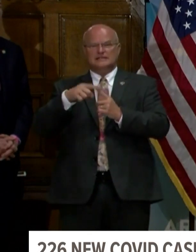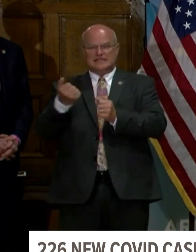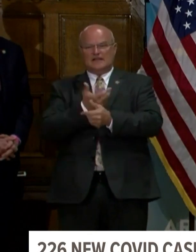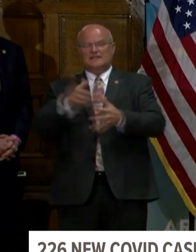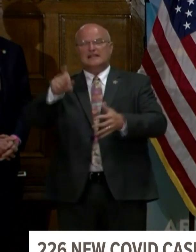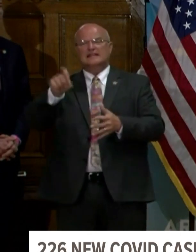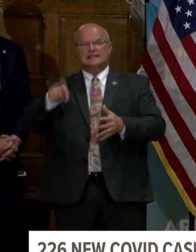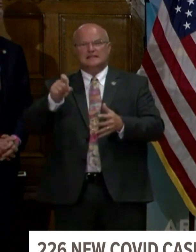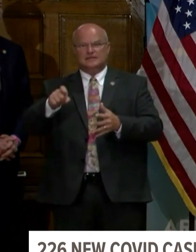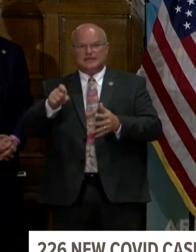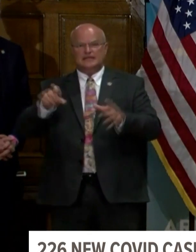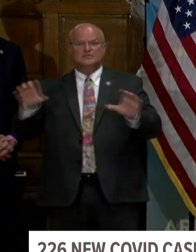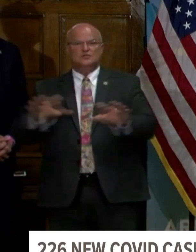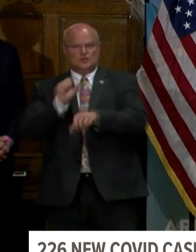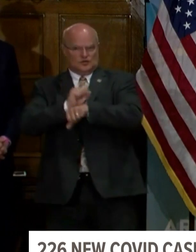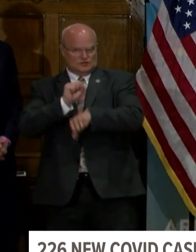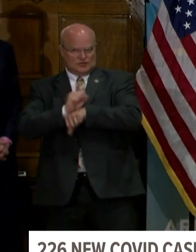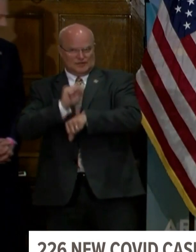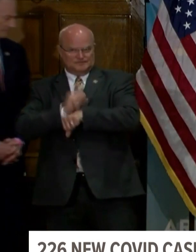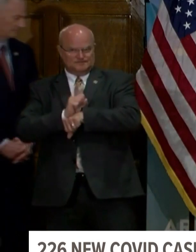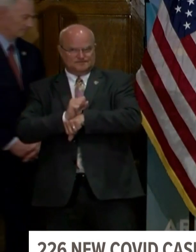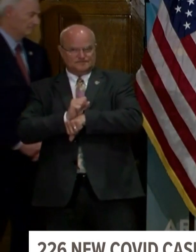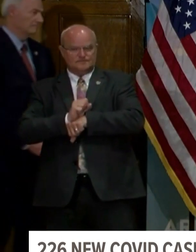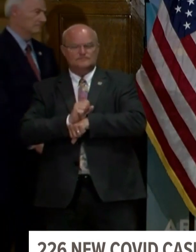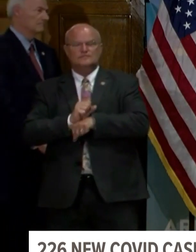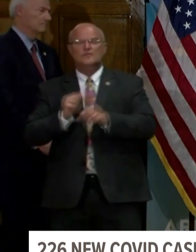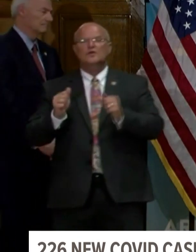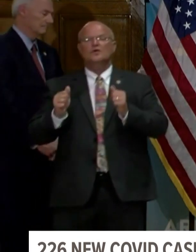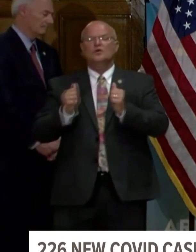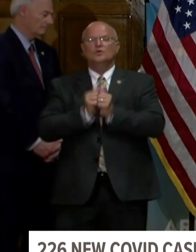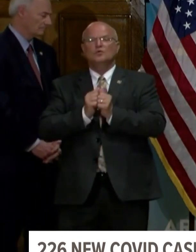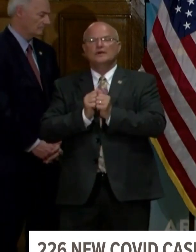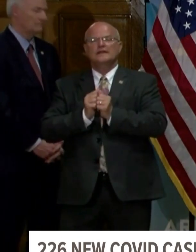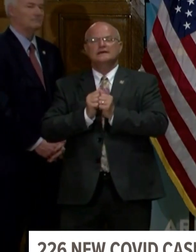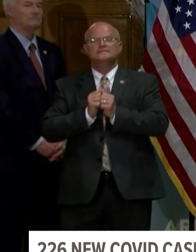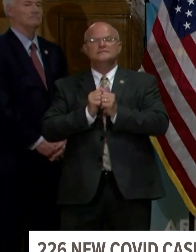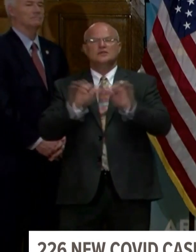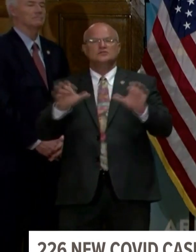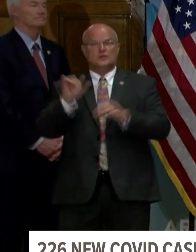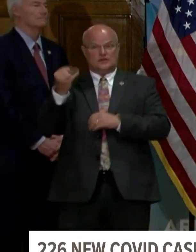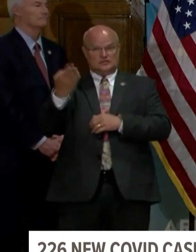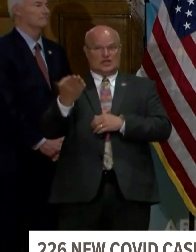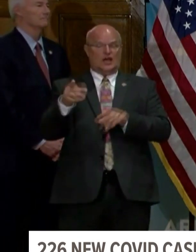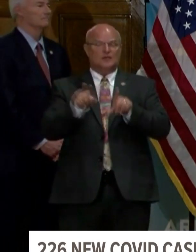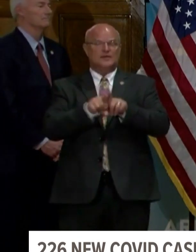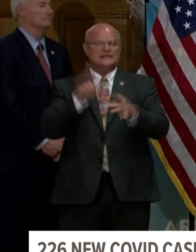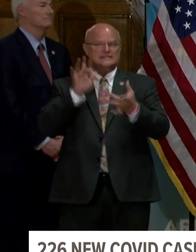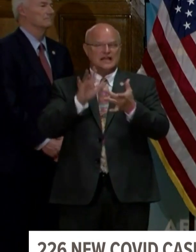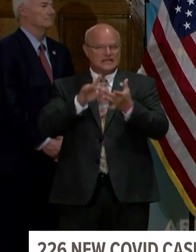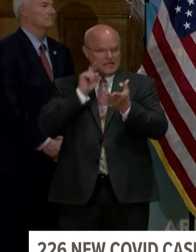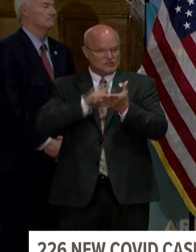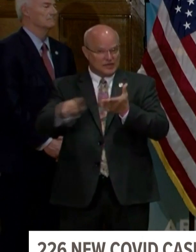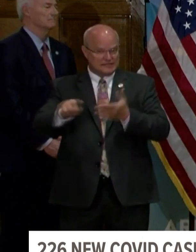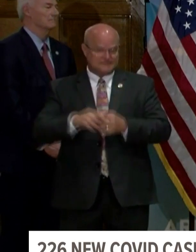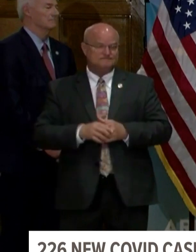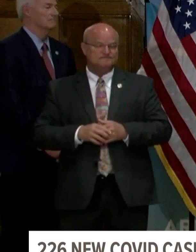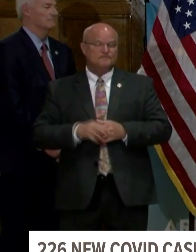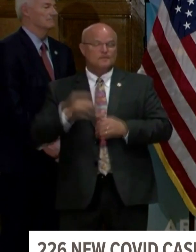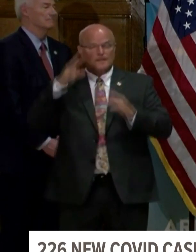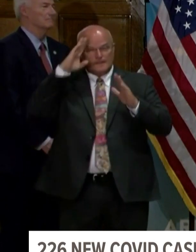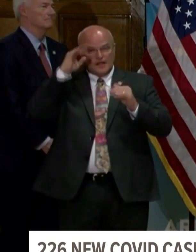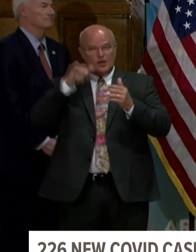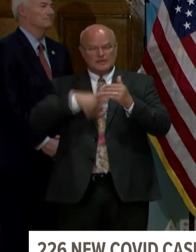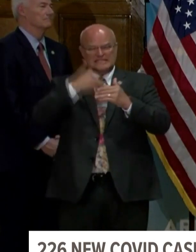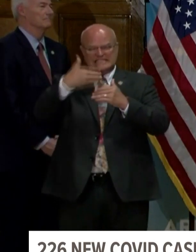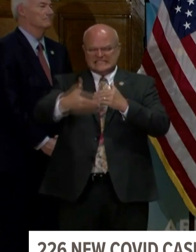everything they need to be effective in doing their job of contact tracing. So we are hoping